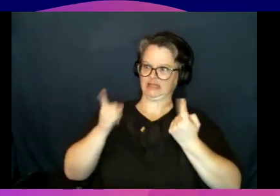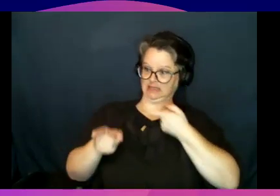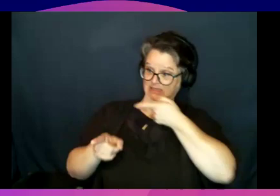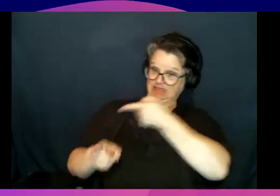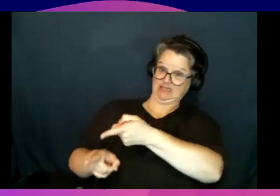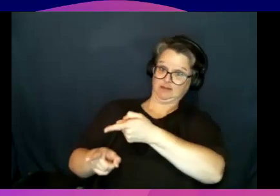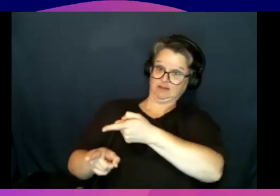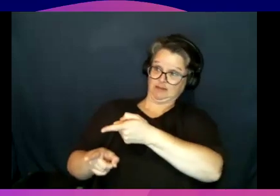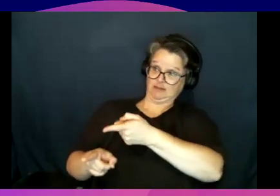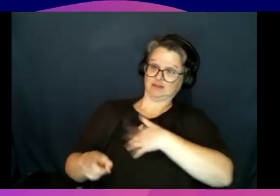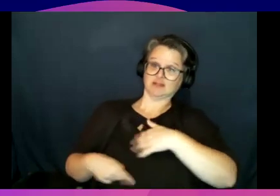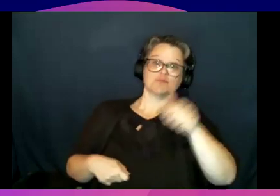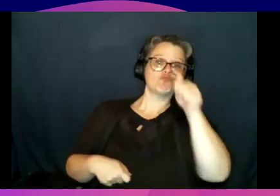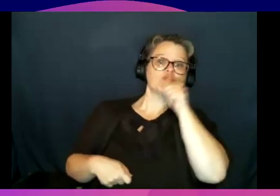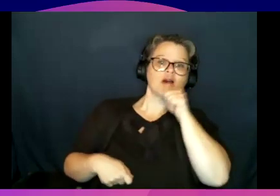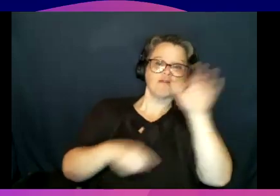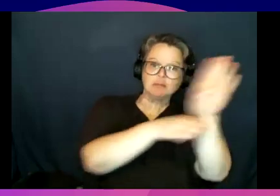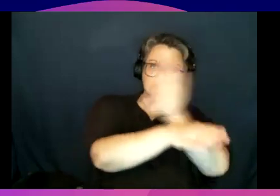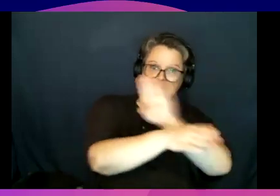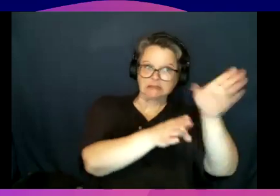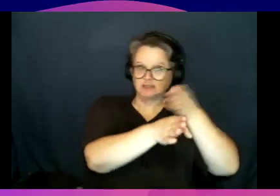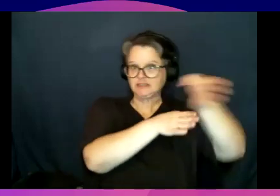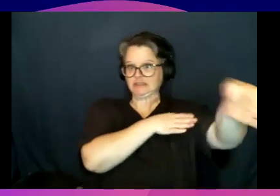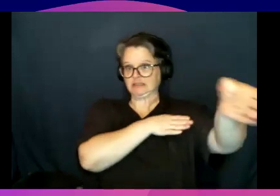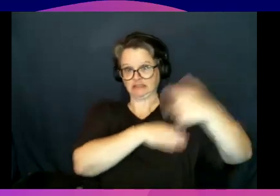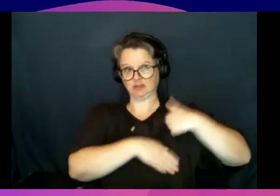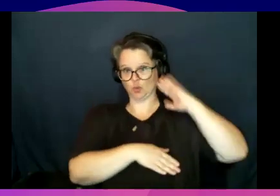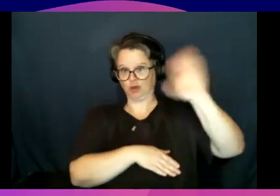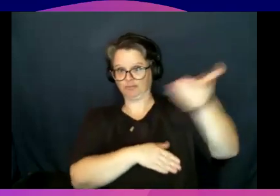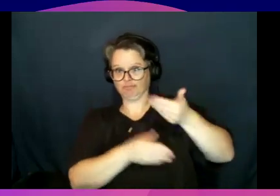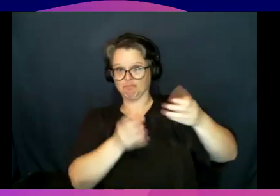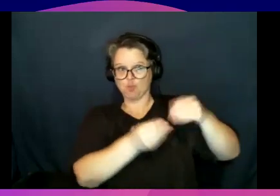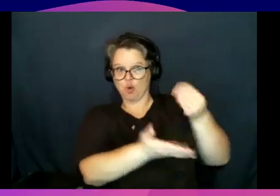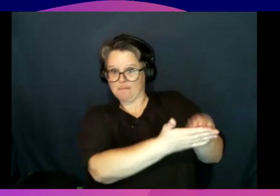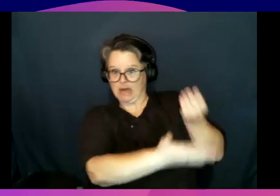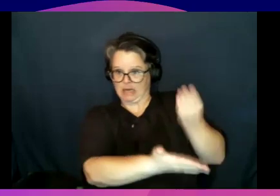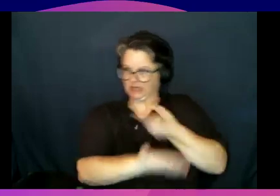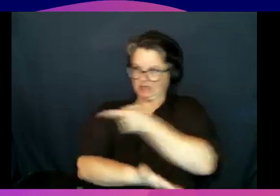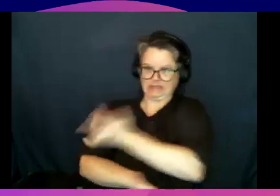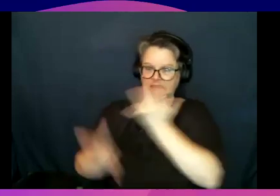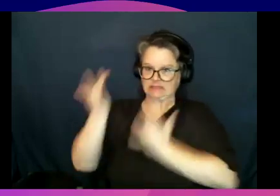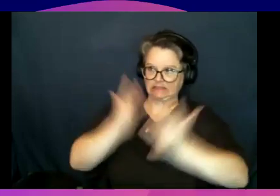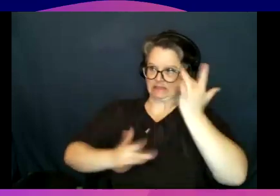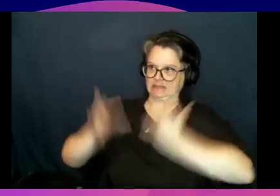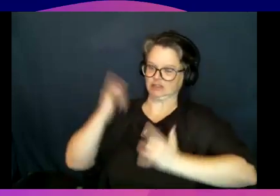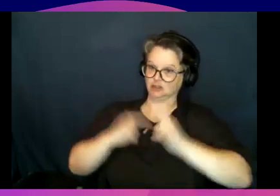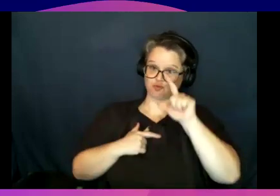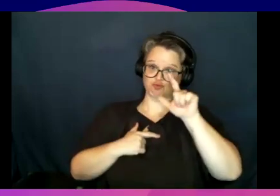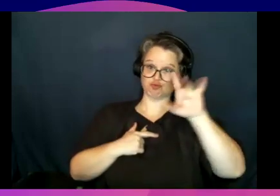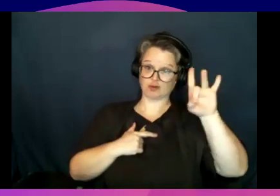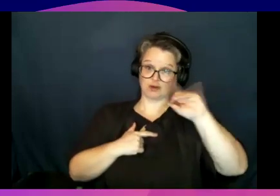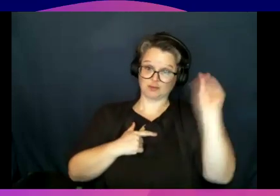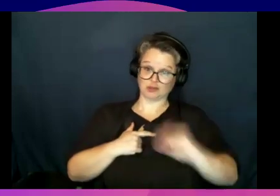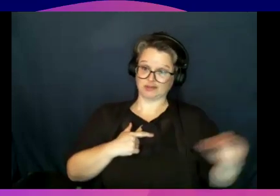brain drain emerged. We were hearing from many in leadership positions that it feels like we're this training ground for the public